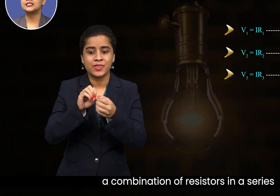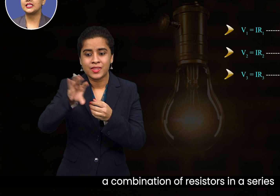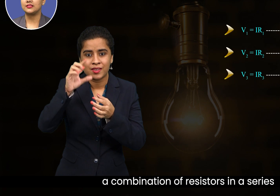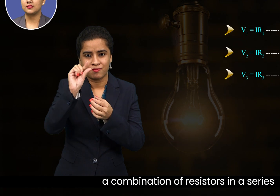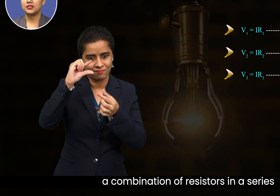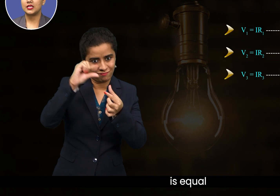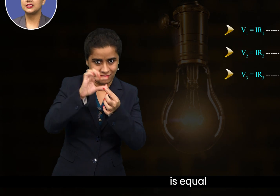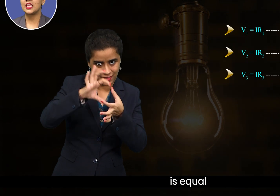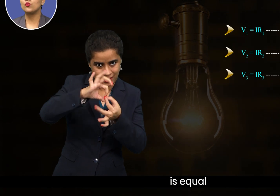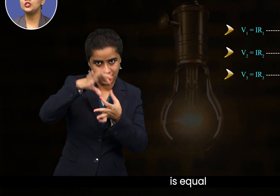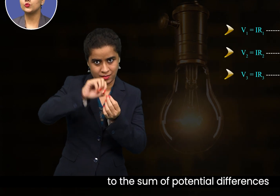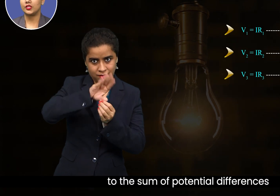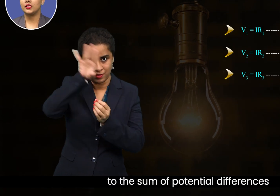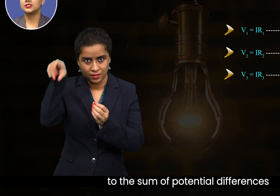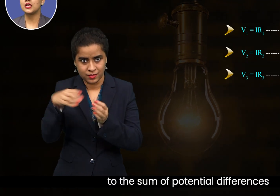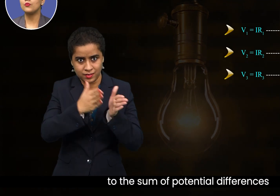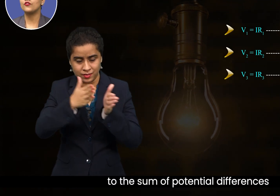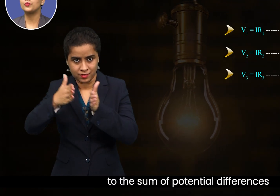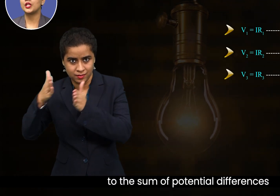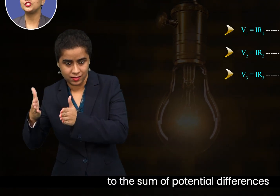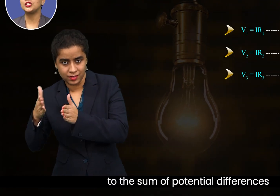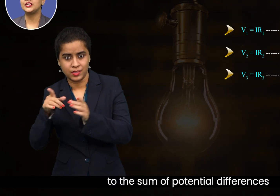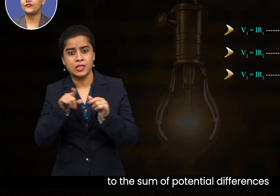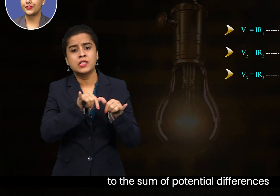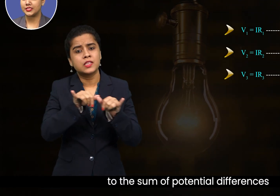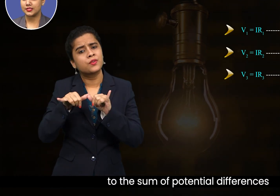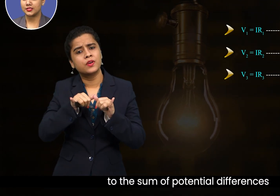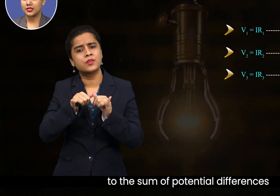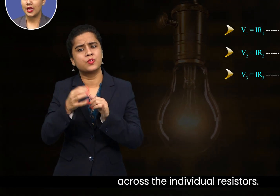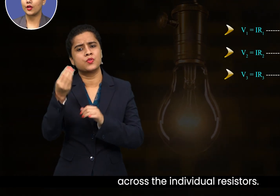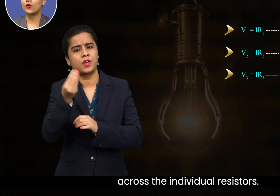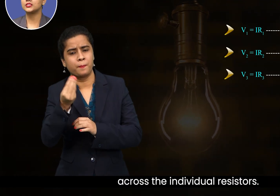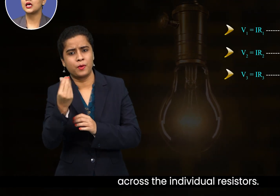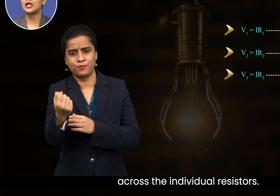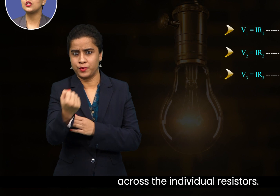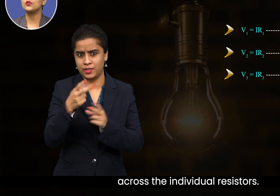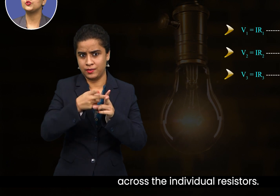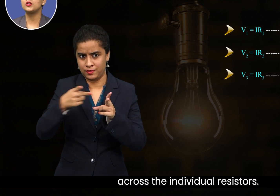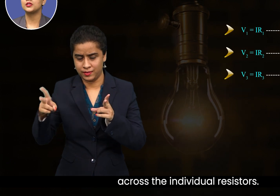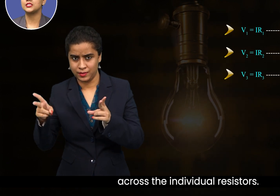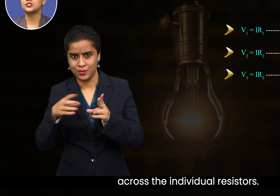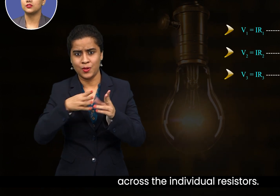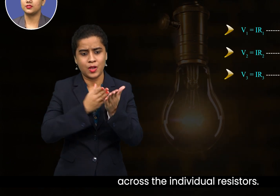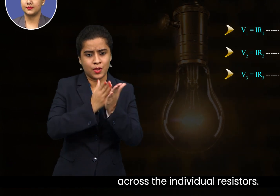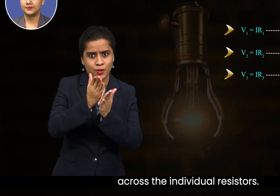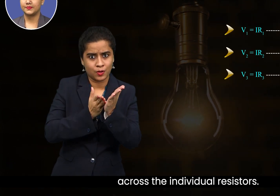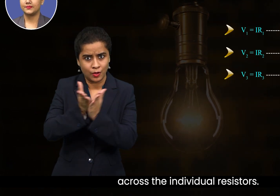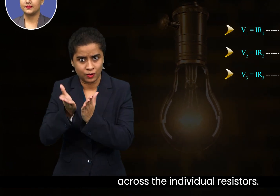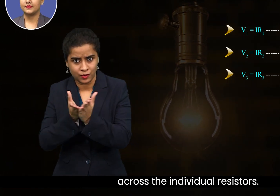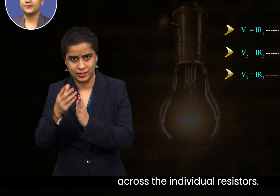in a series is equal to the sum of potential differences across the individual